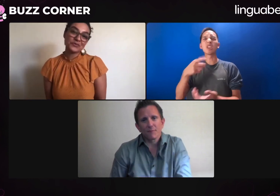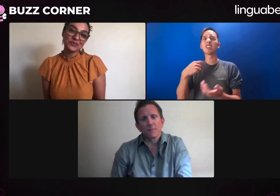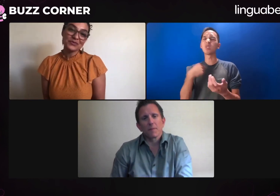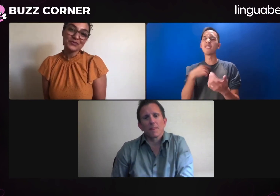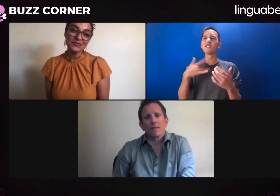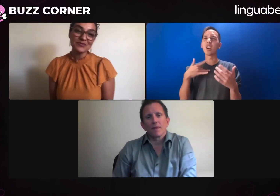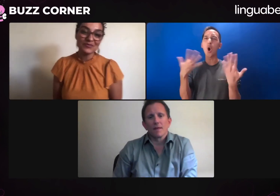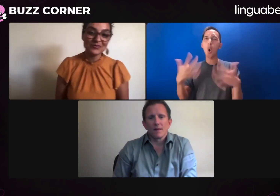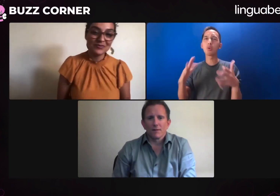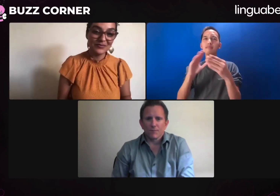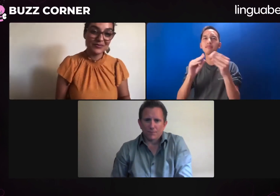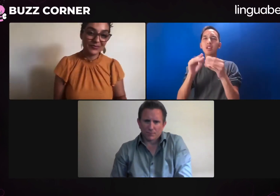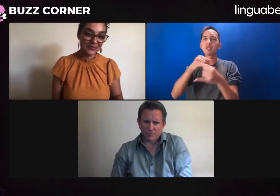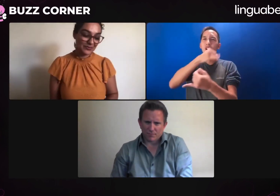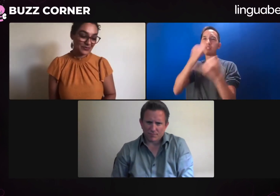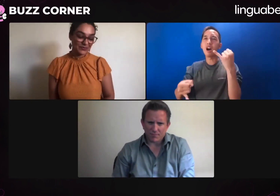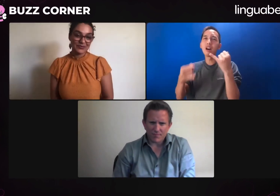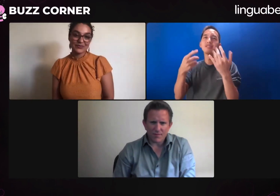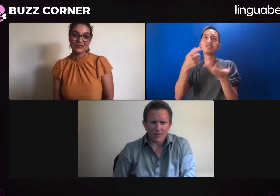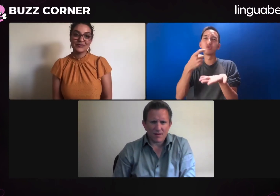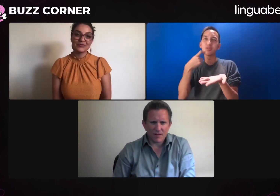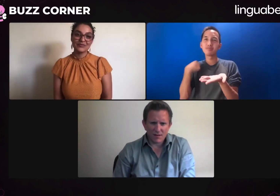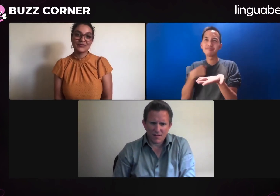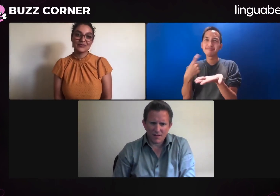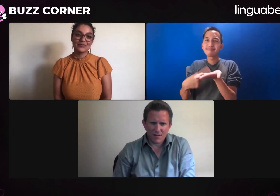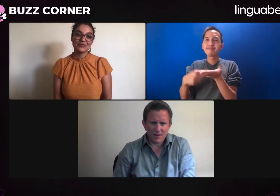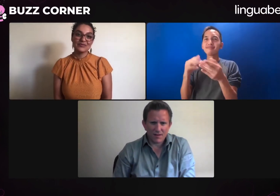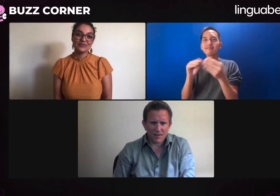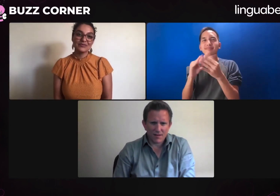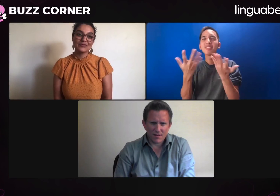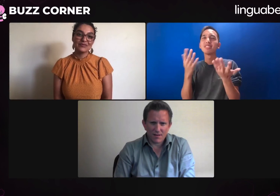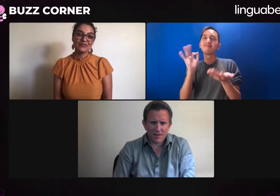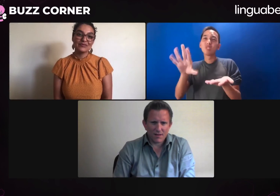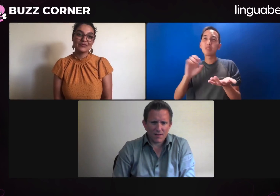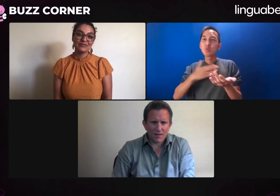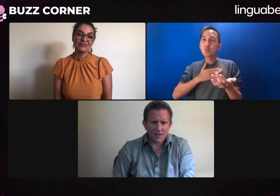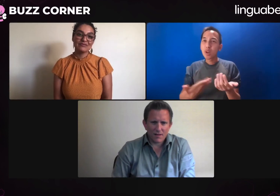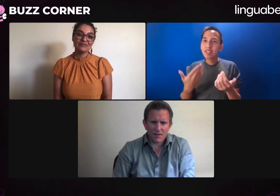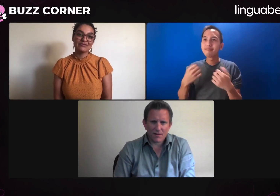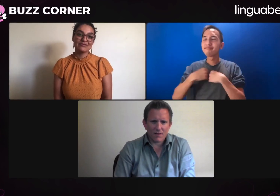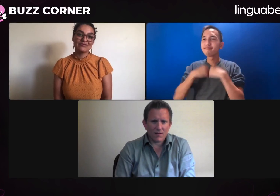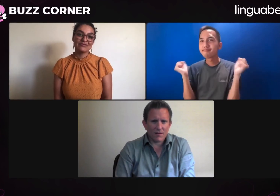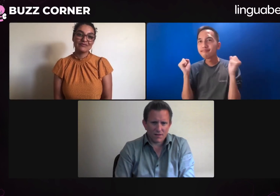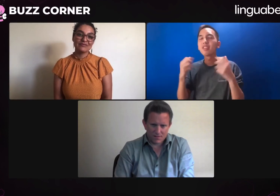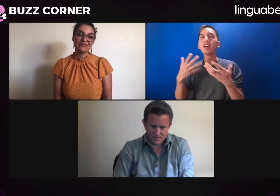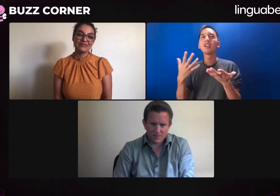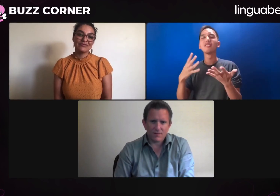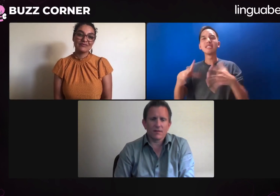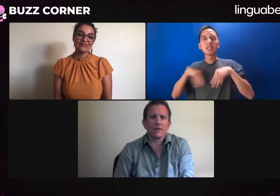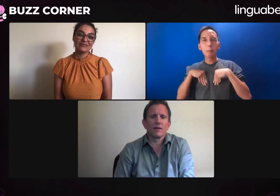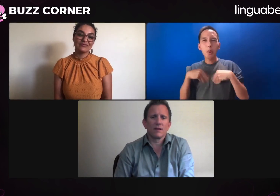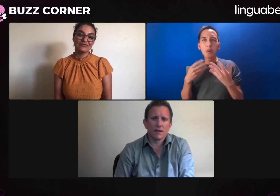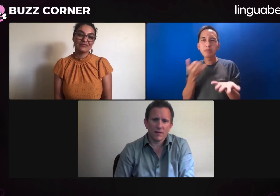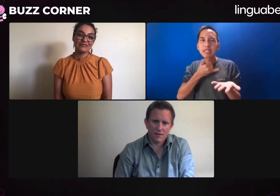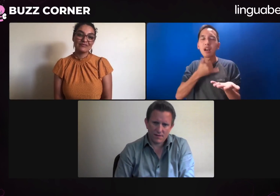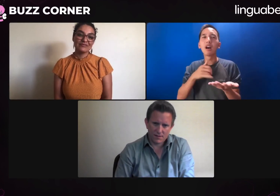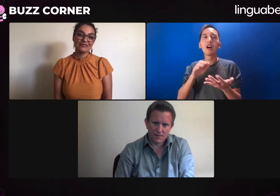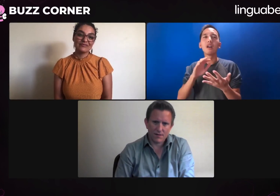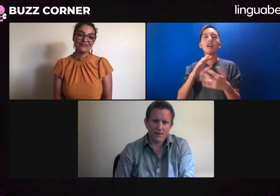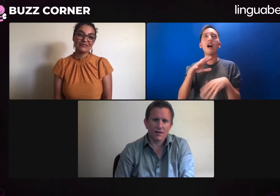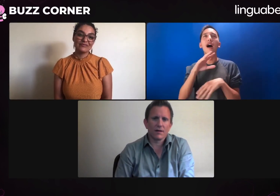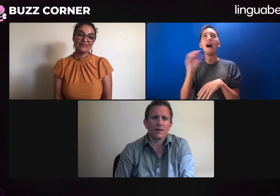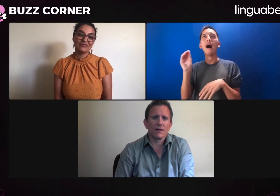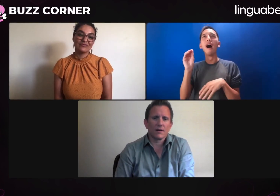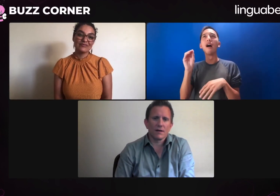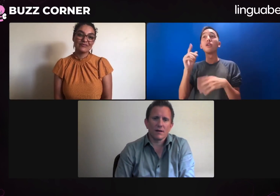feelings? Let's turn it over to you. I feel like I've covered most of what I wanted to. I think it's just, be willing